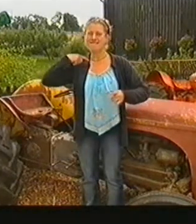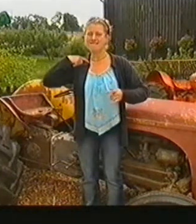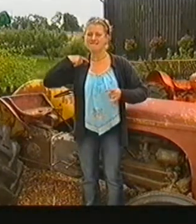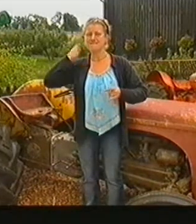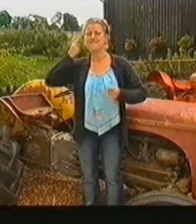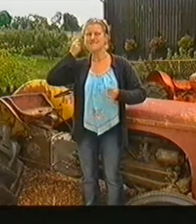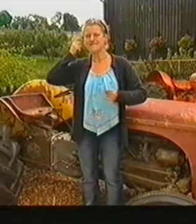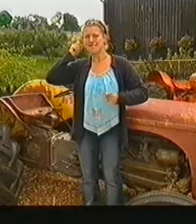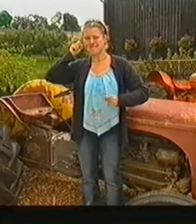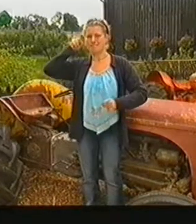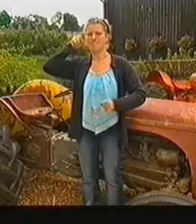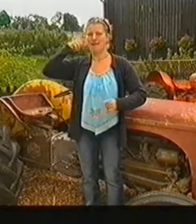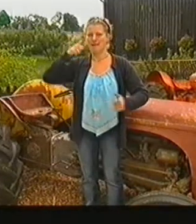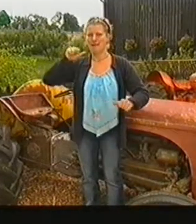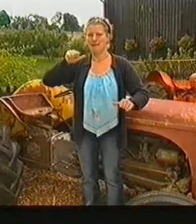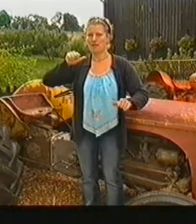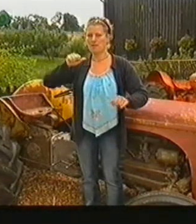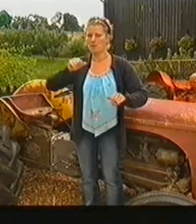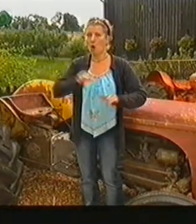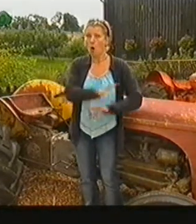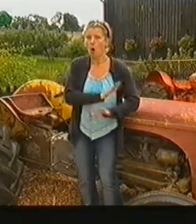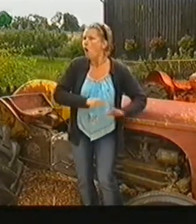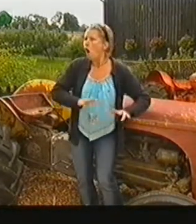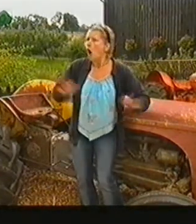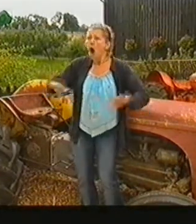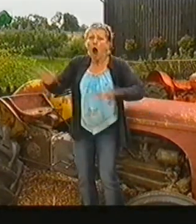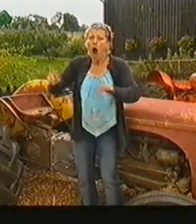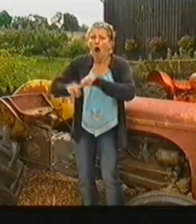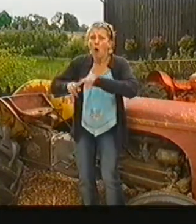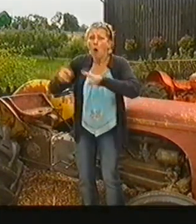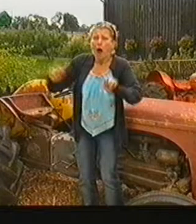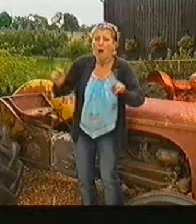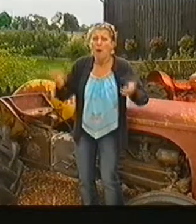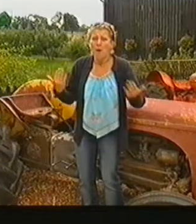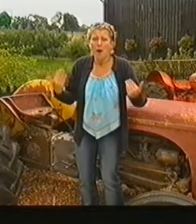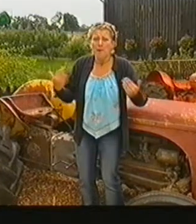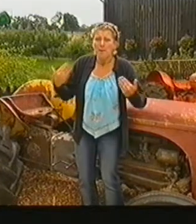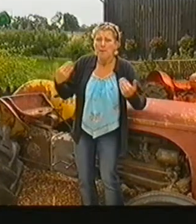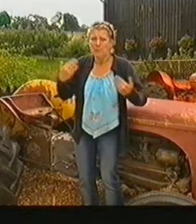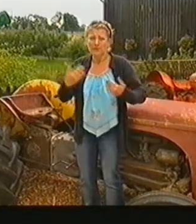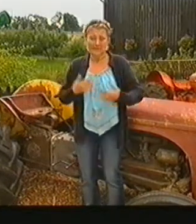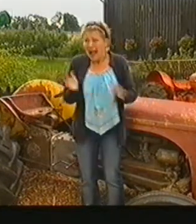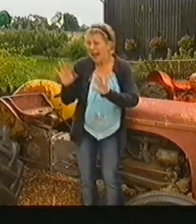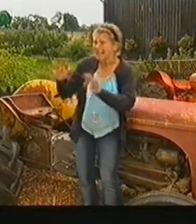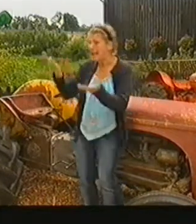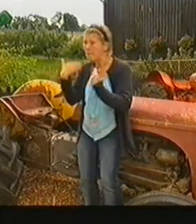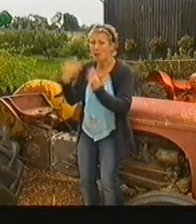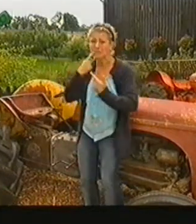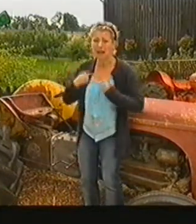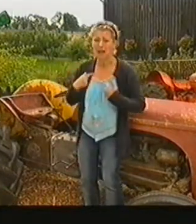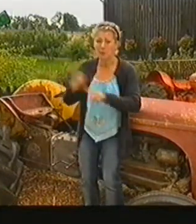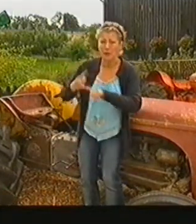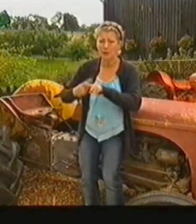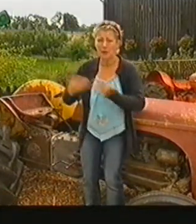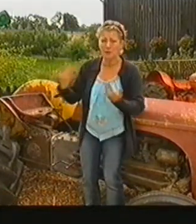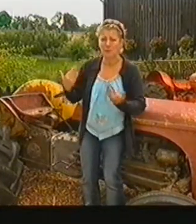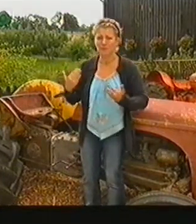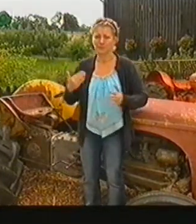a bit of an idea," Mr. Fox said carefully. "What? Dad, what is it?" "Come on," said Mrs. Fox. "Tell